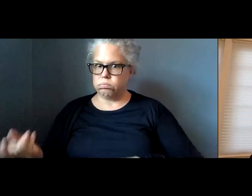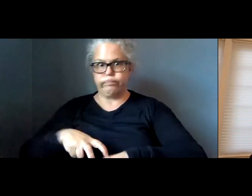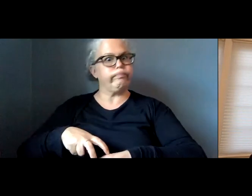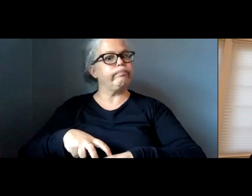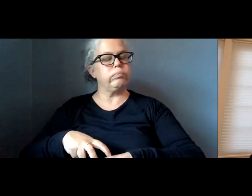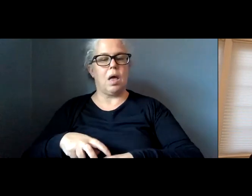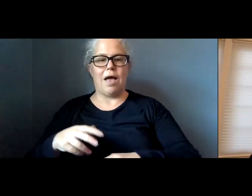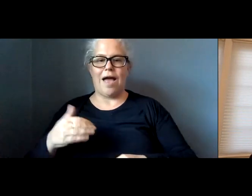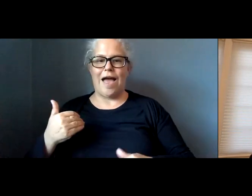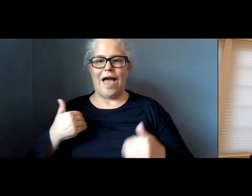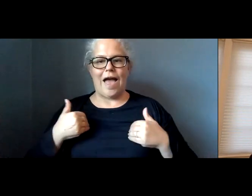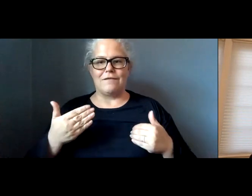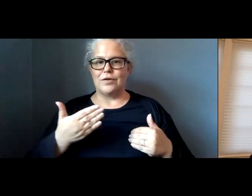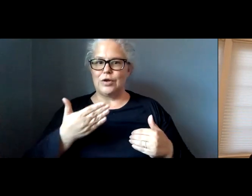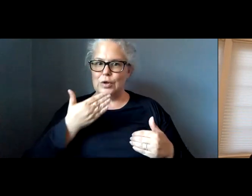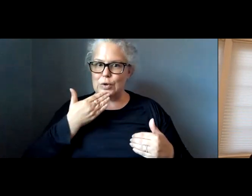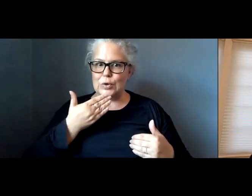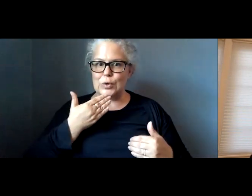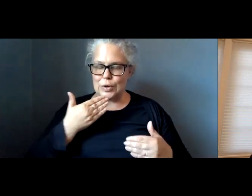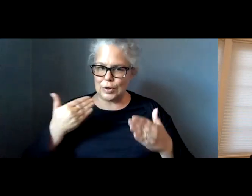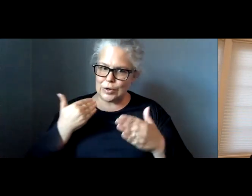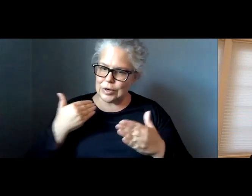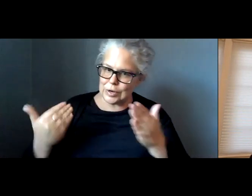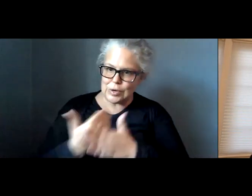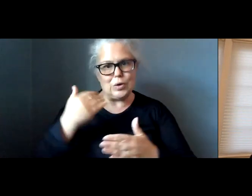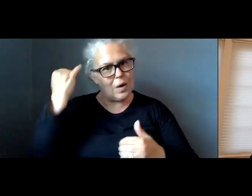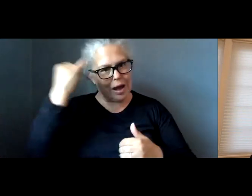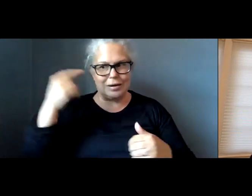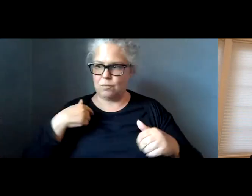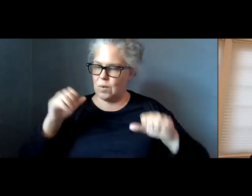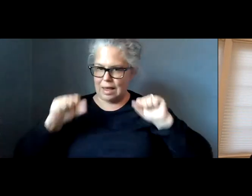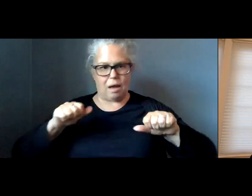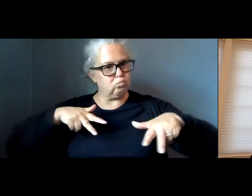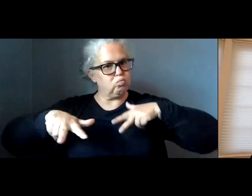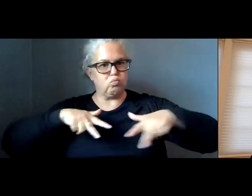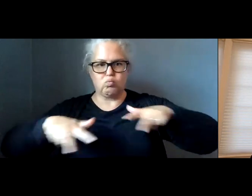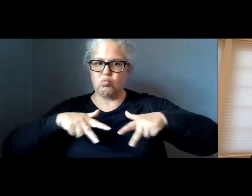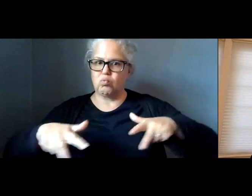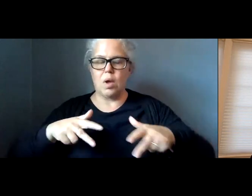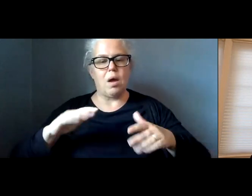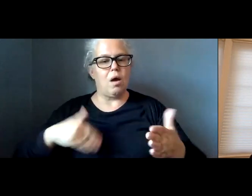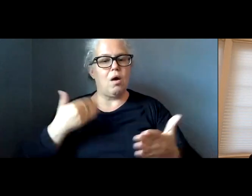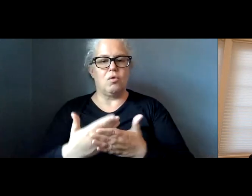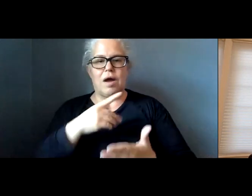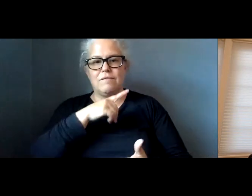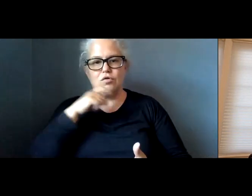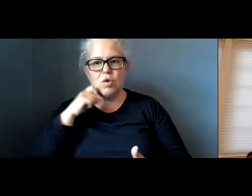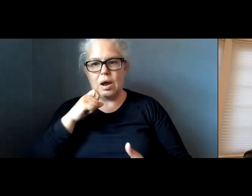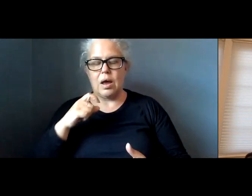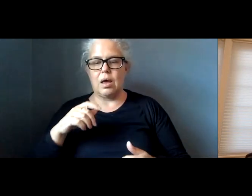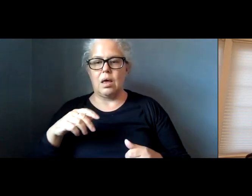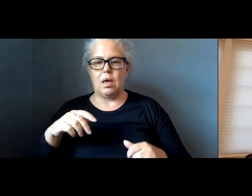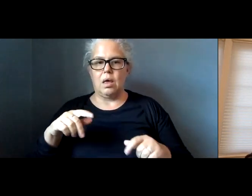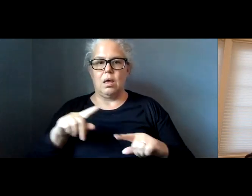renewed visions of sustained movement downwards to dry warmth, and hope rose. My fantasy dissipated in